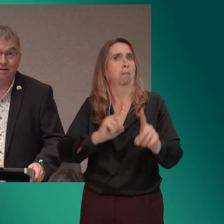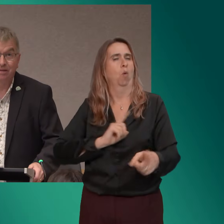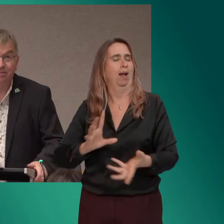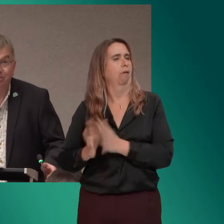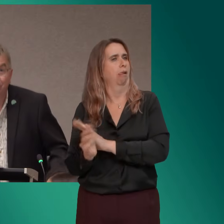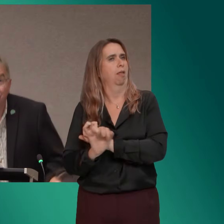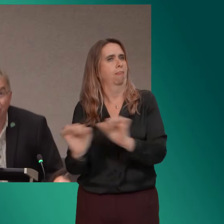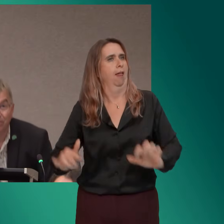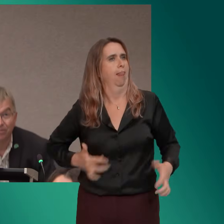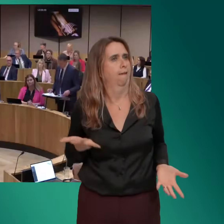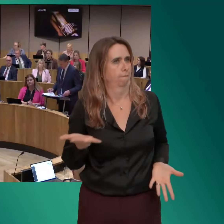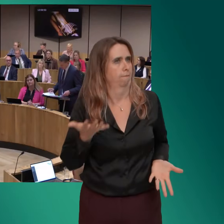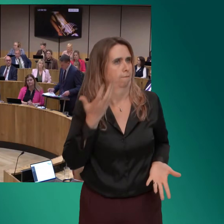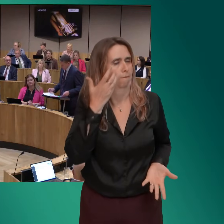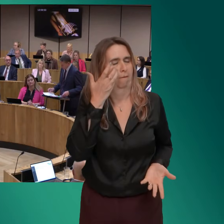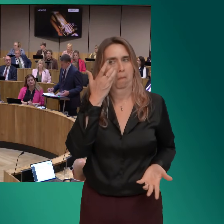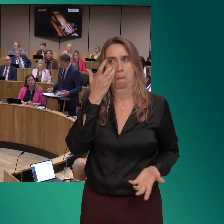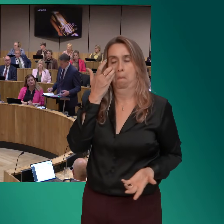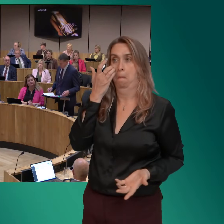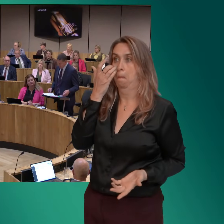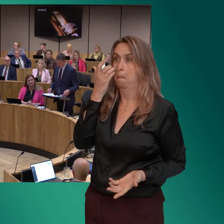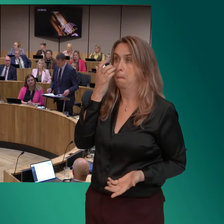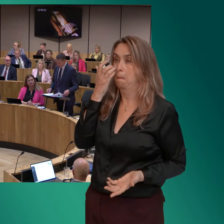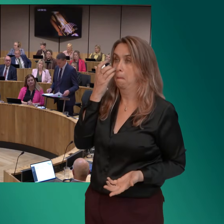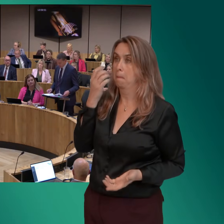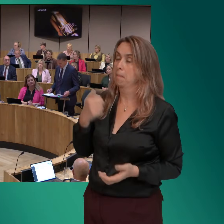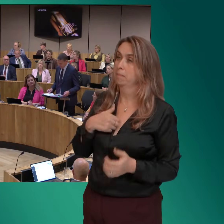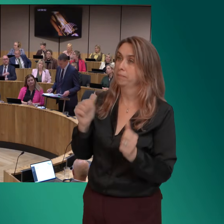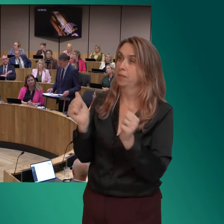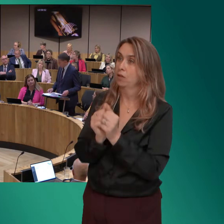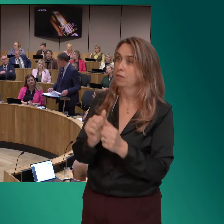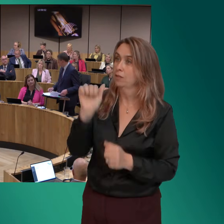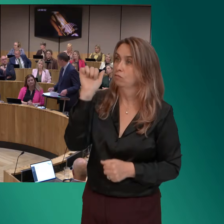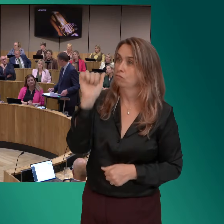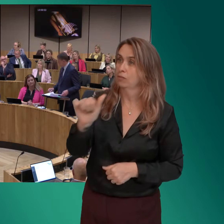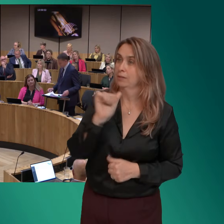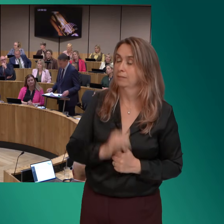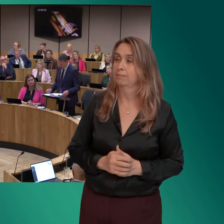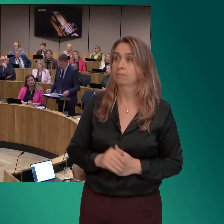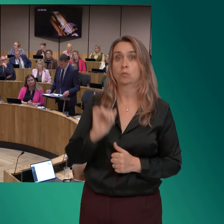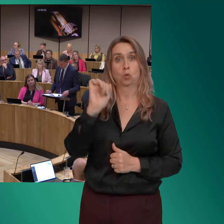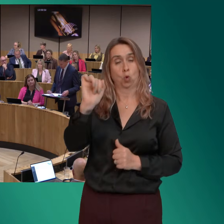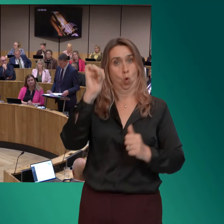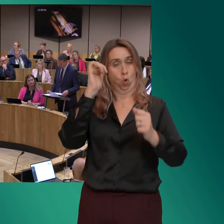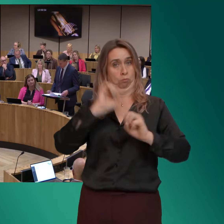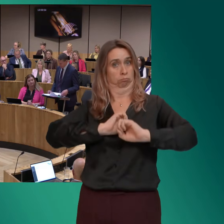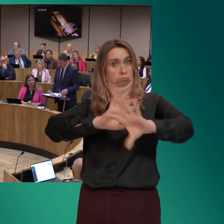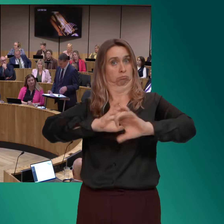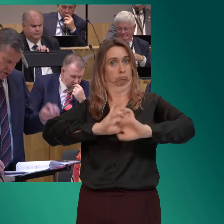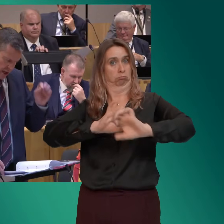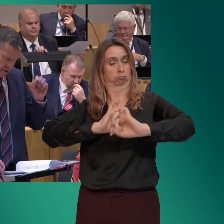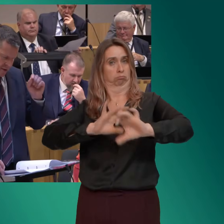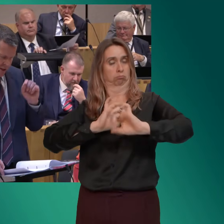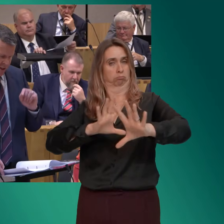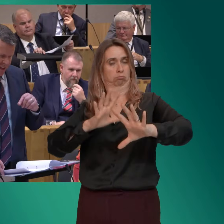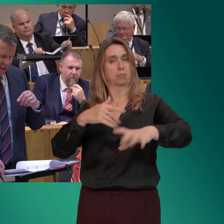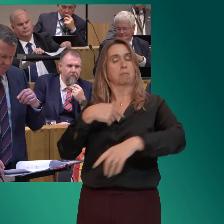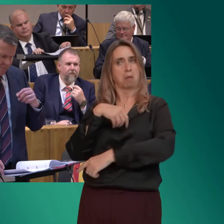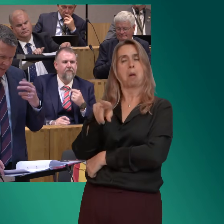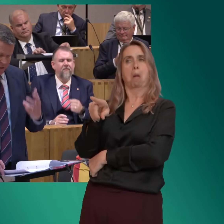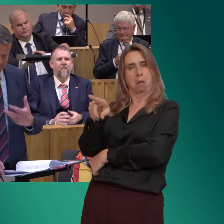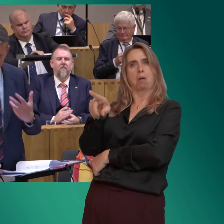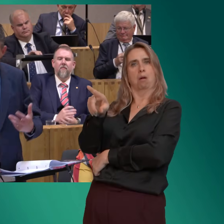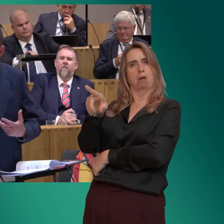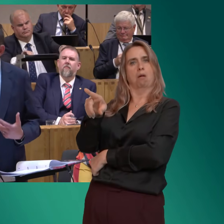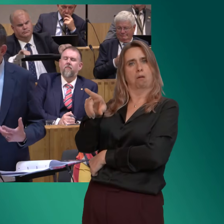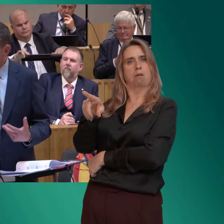affected? I agree very much with the sentiment that has been expressed there, and